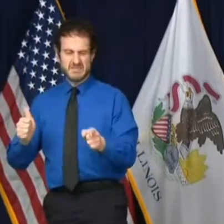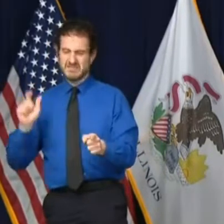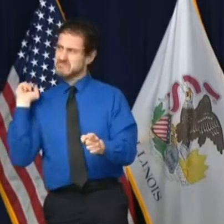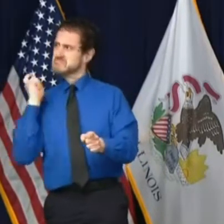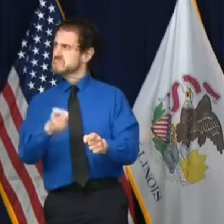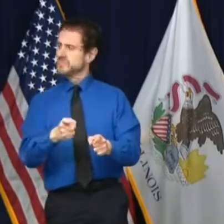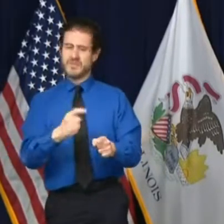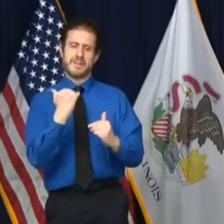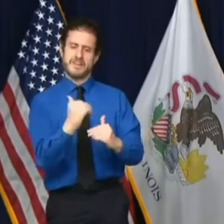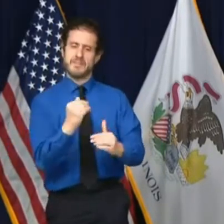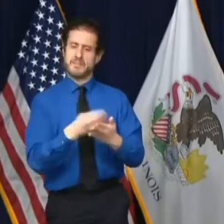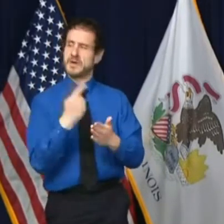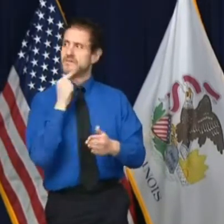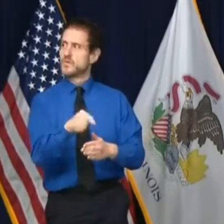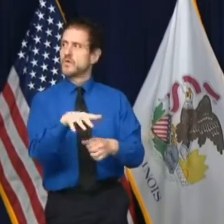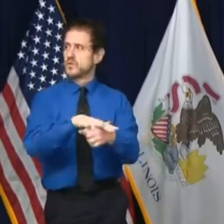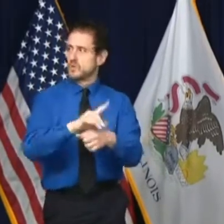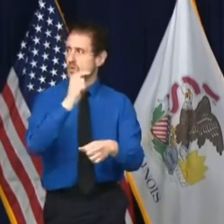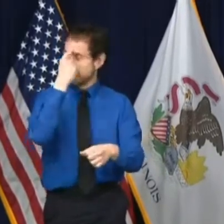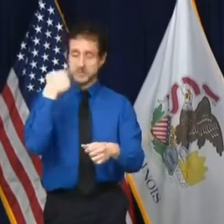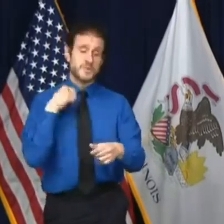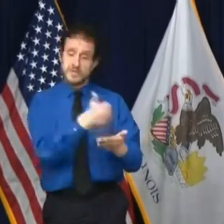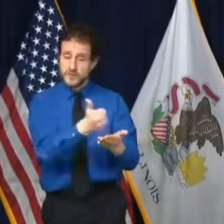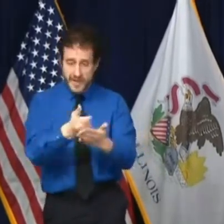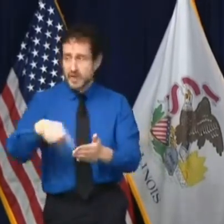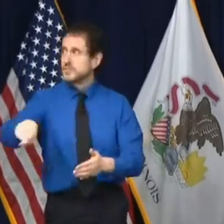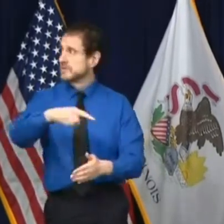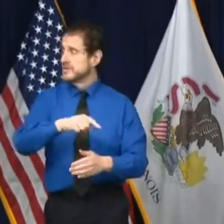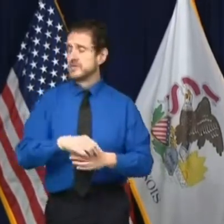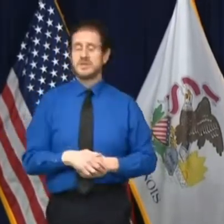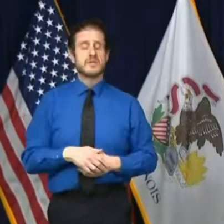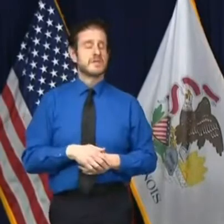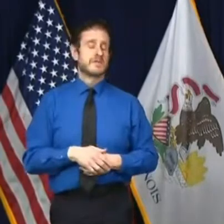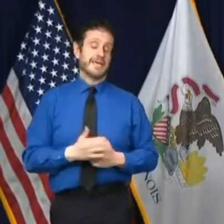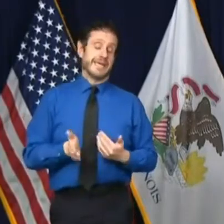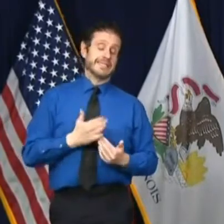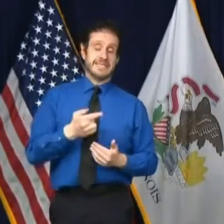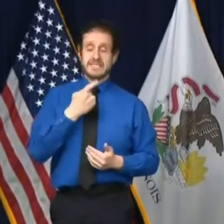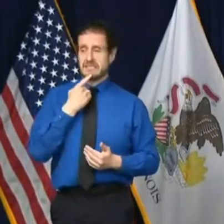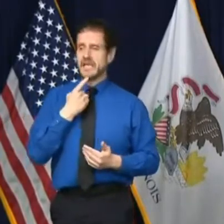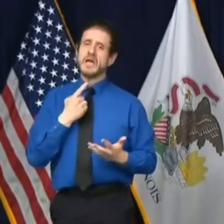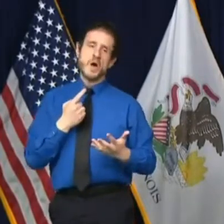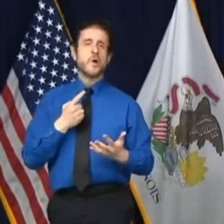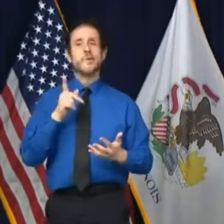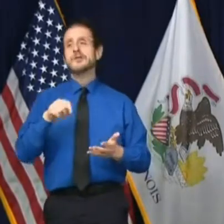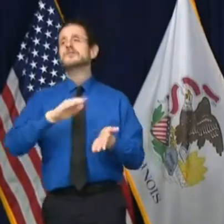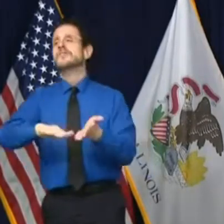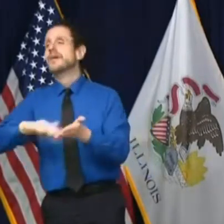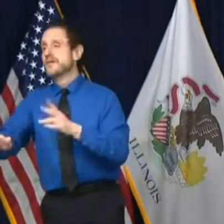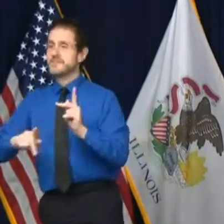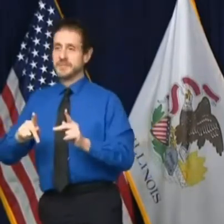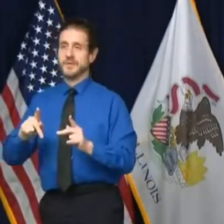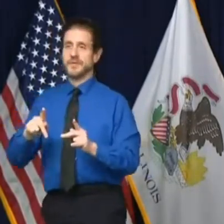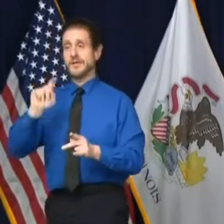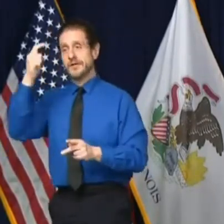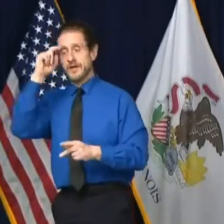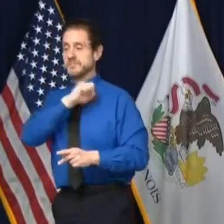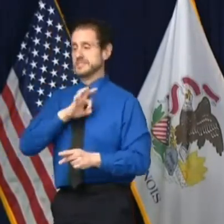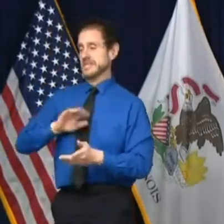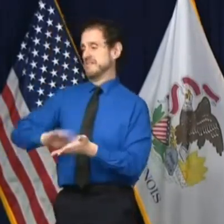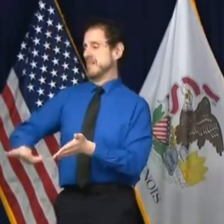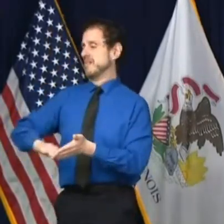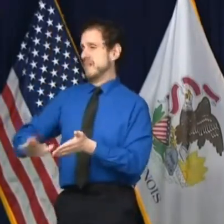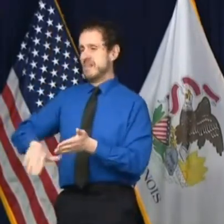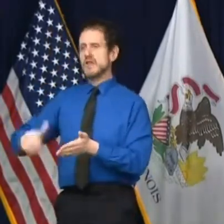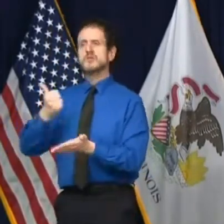we're helping them so that they don't. Remember, it's easy to say, well, gee, you should furlough a lot of people in order to deal with their budget